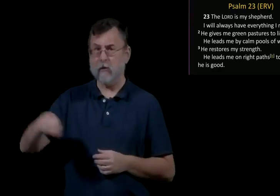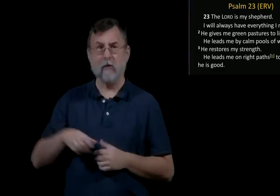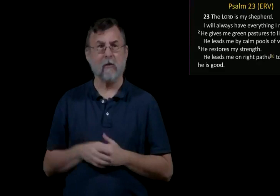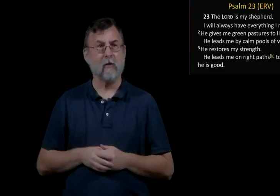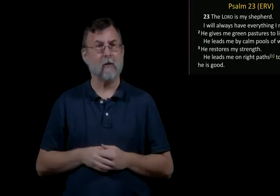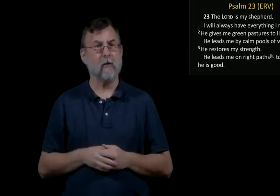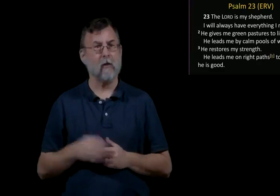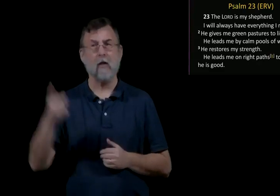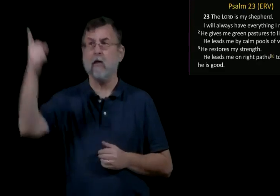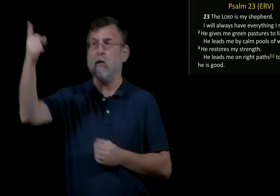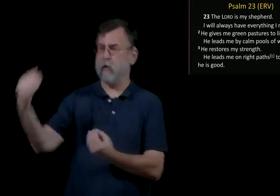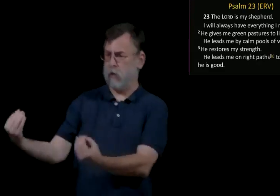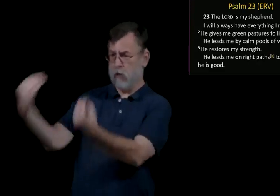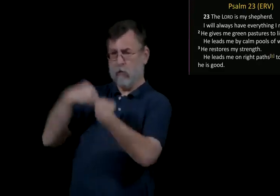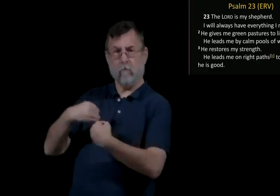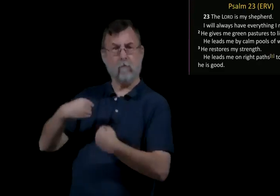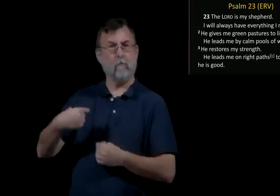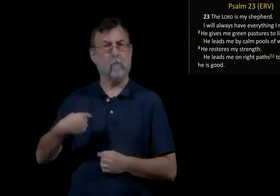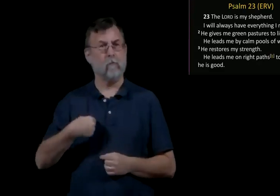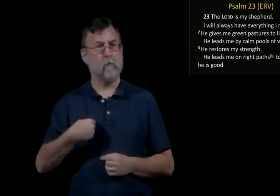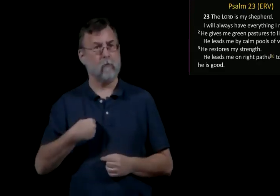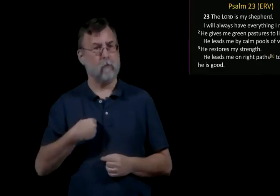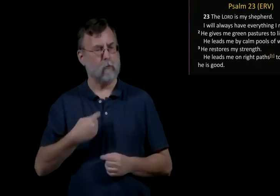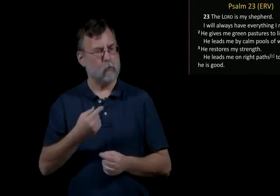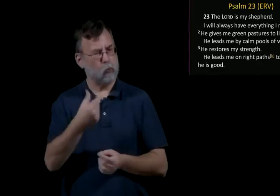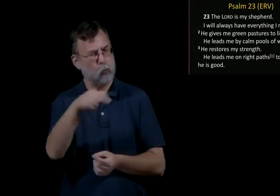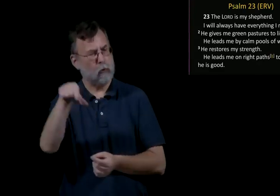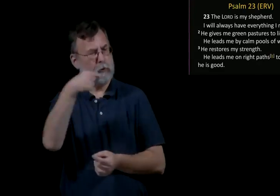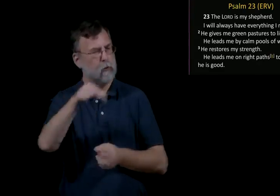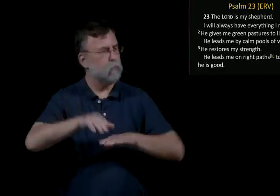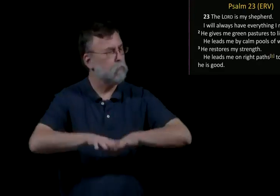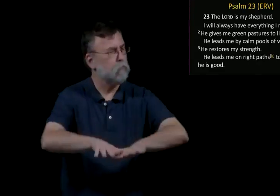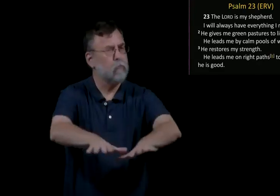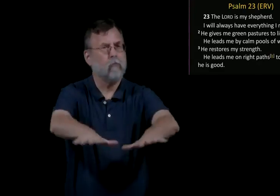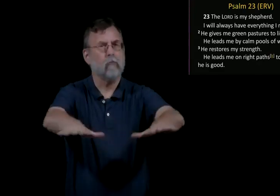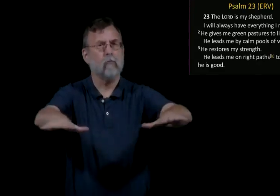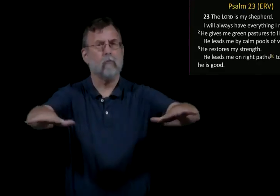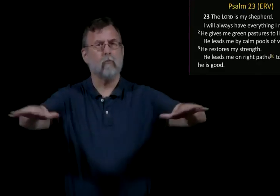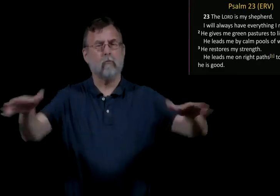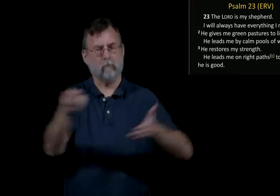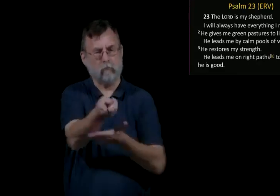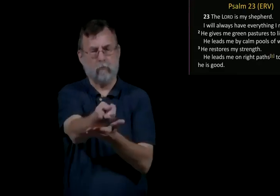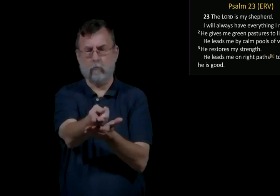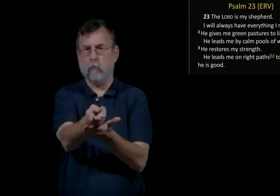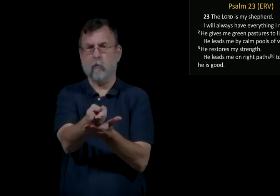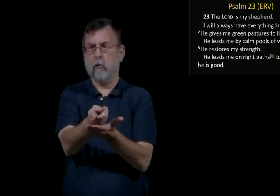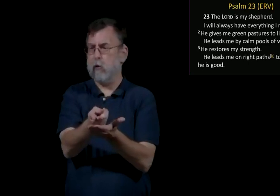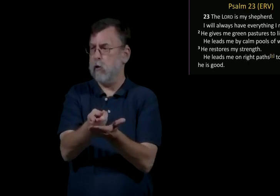need. He gives me green pastures to lie in.